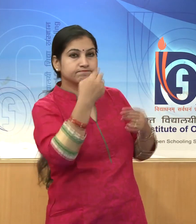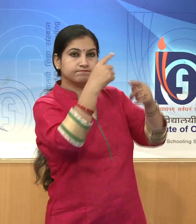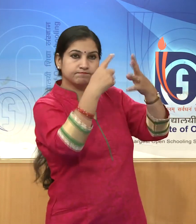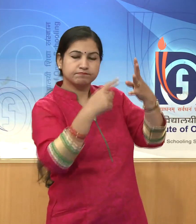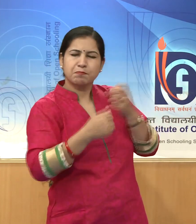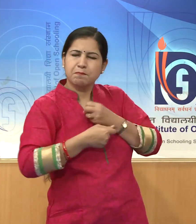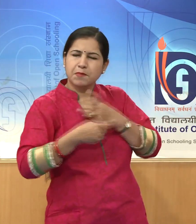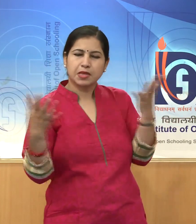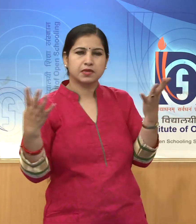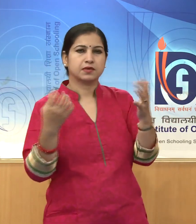all forms of art.